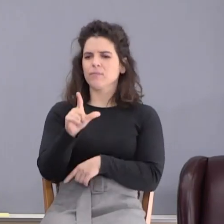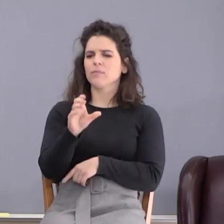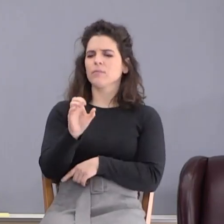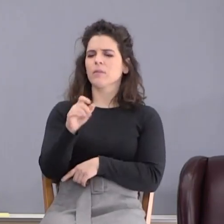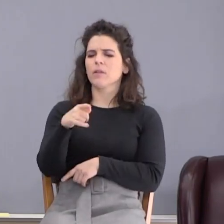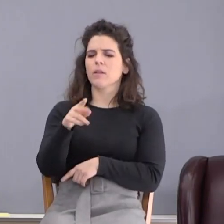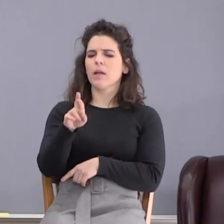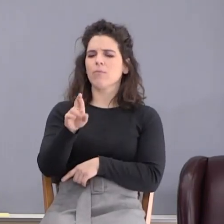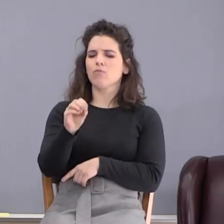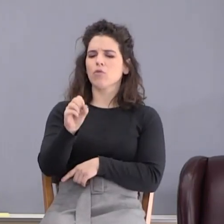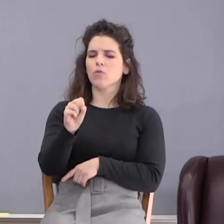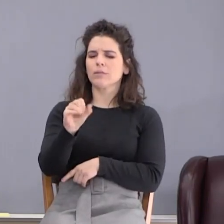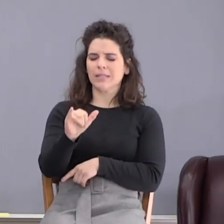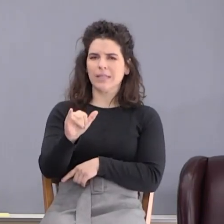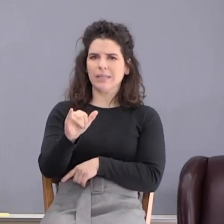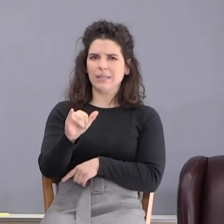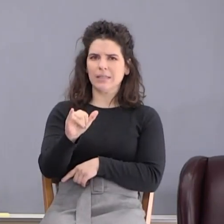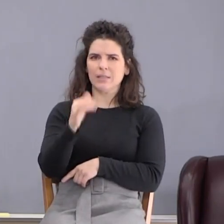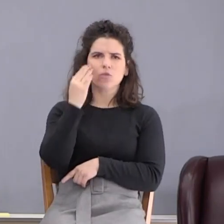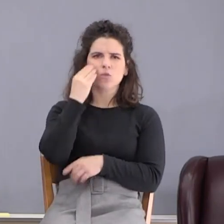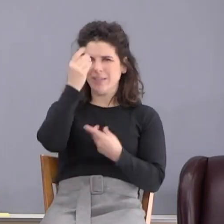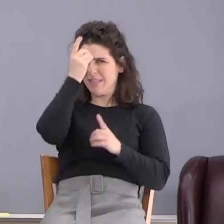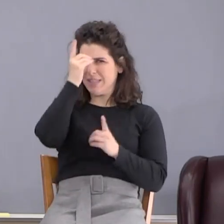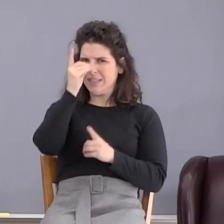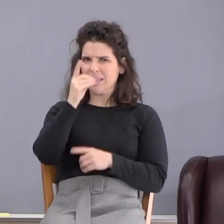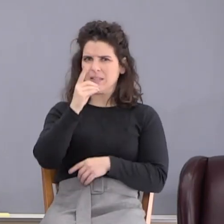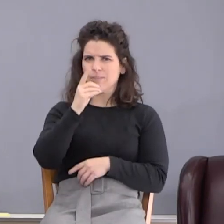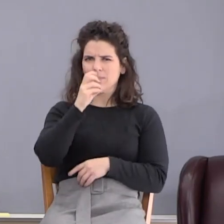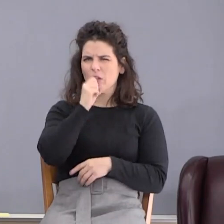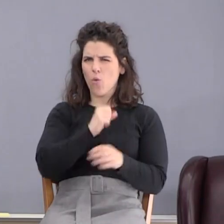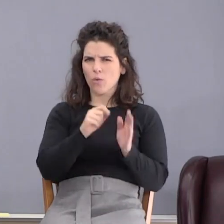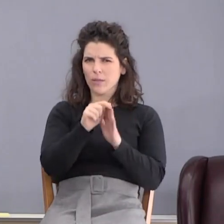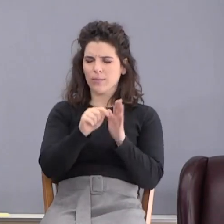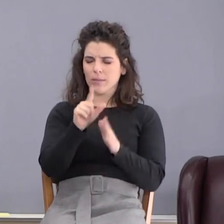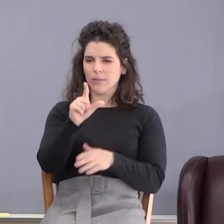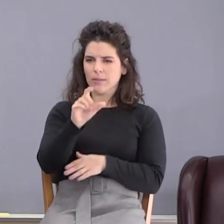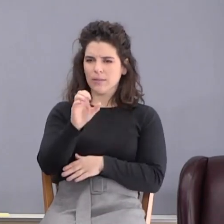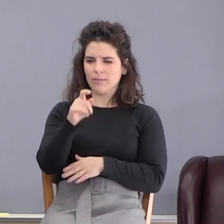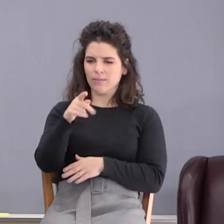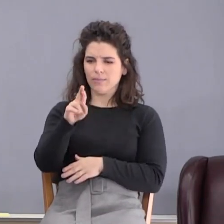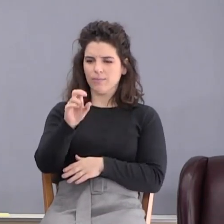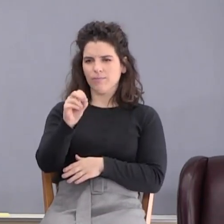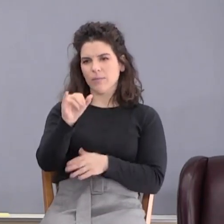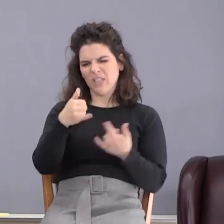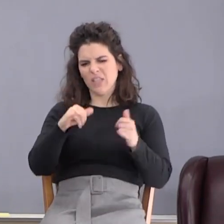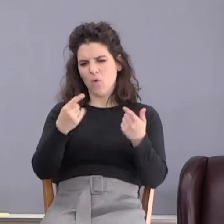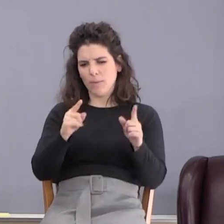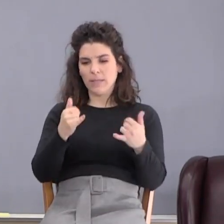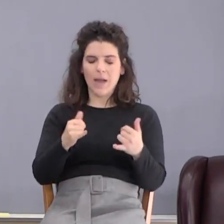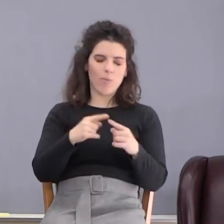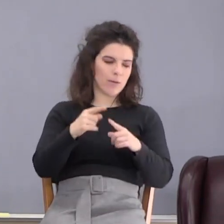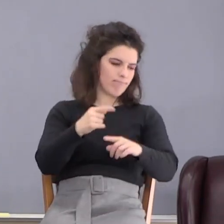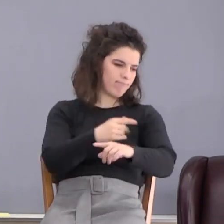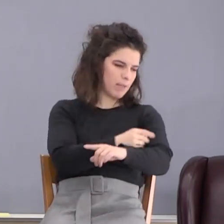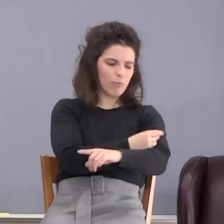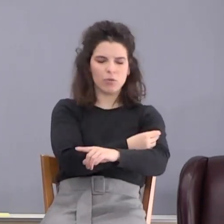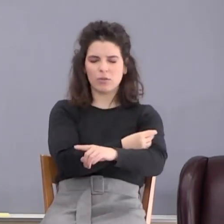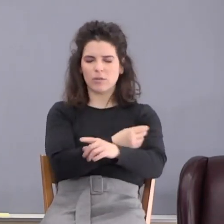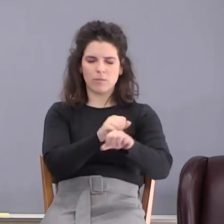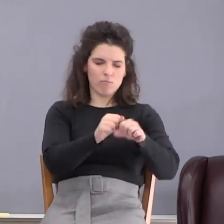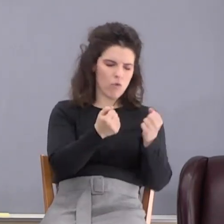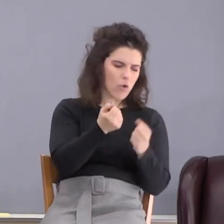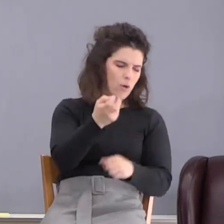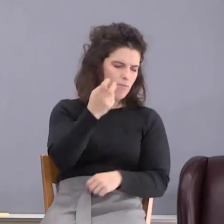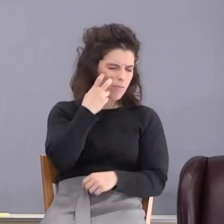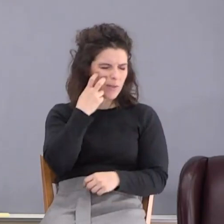to corruption. Anything that was maimed, broken, bruised, blind,